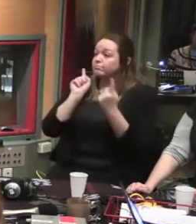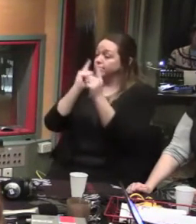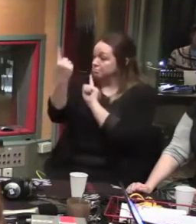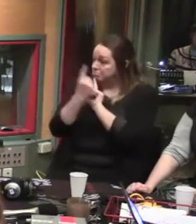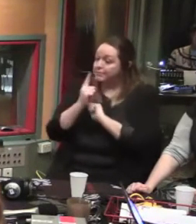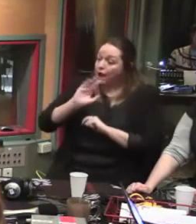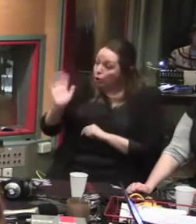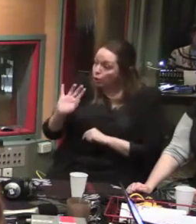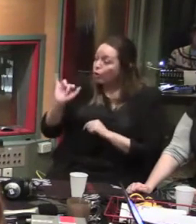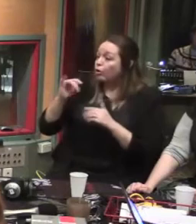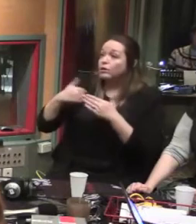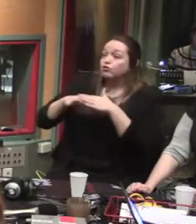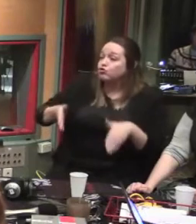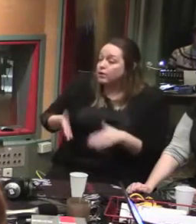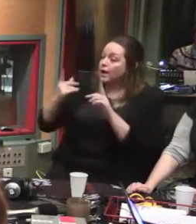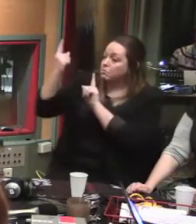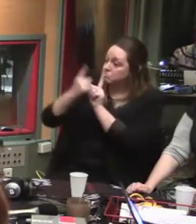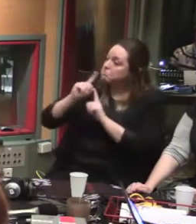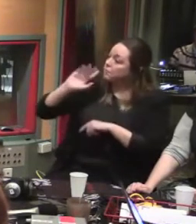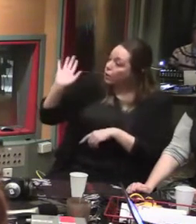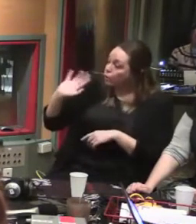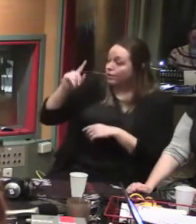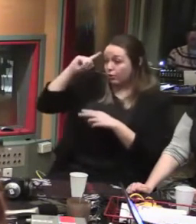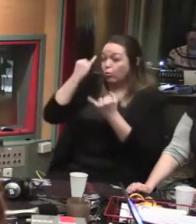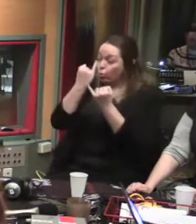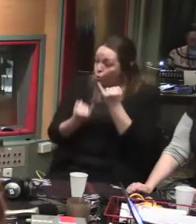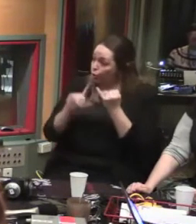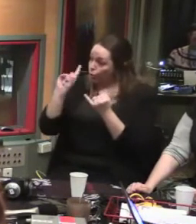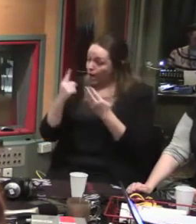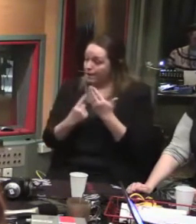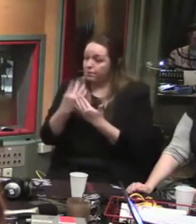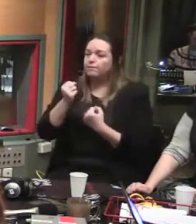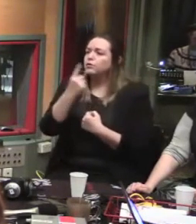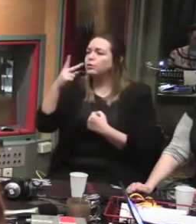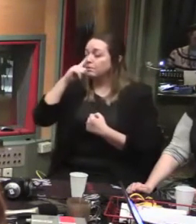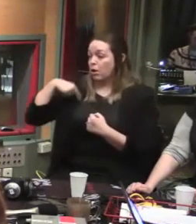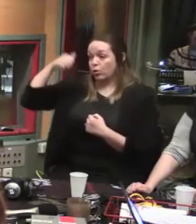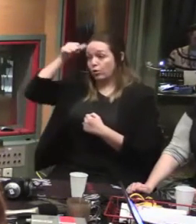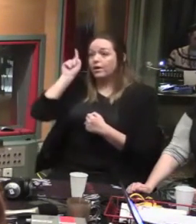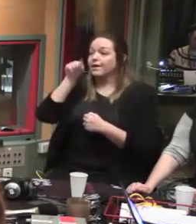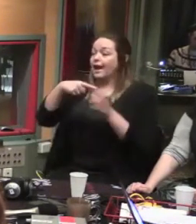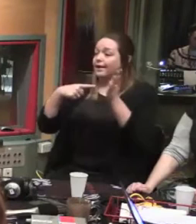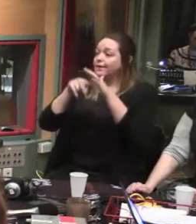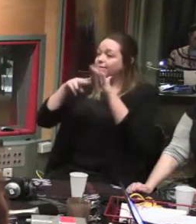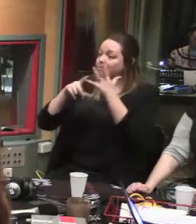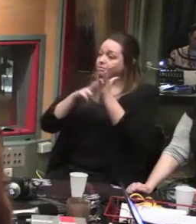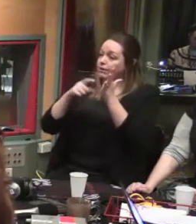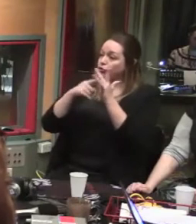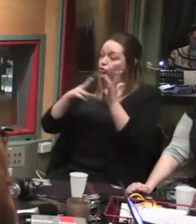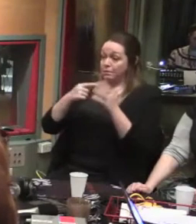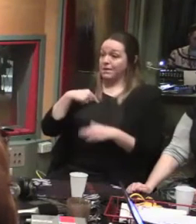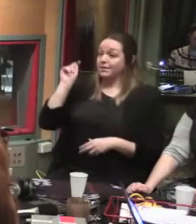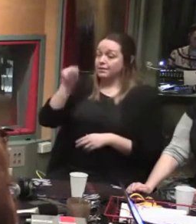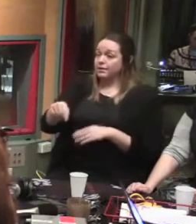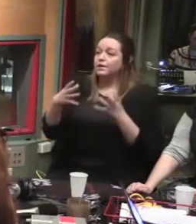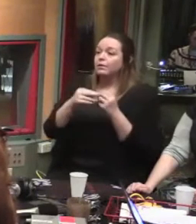hello or in the street or whatever. I think the worst thing that's happened is a couple of people that I know were at functions that I was at and they very